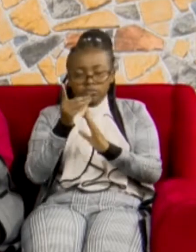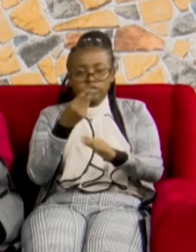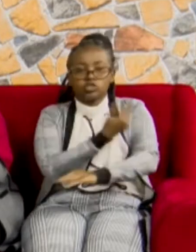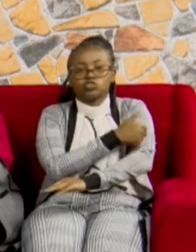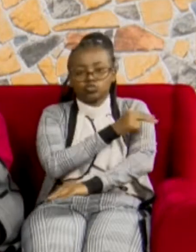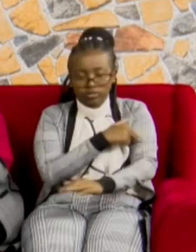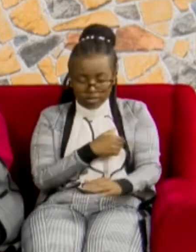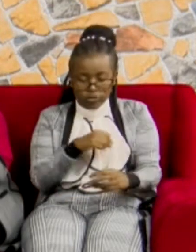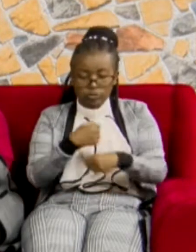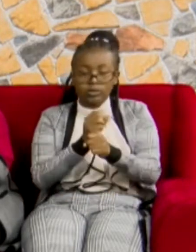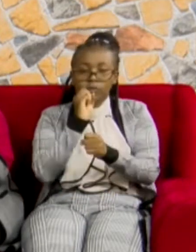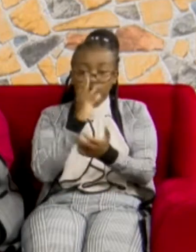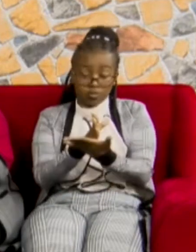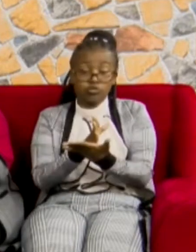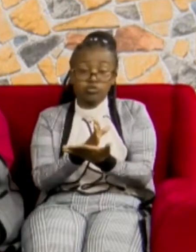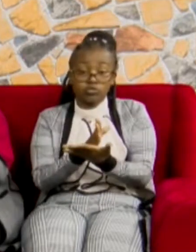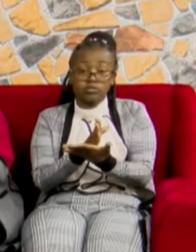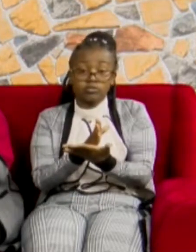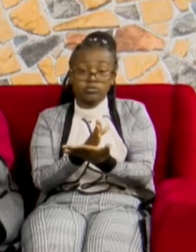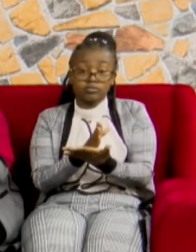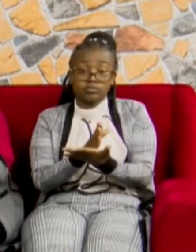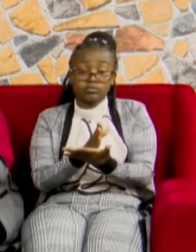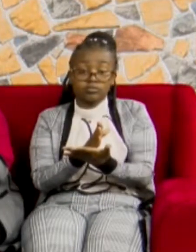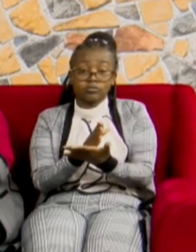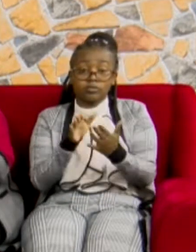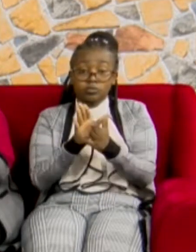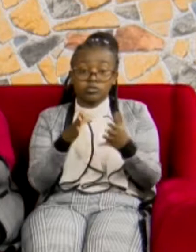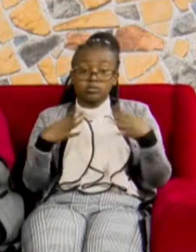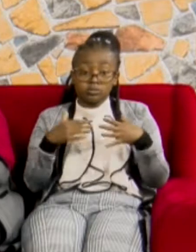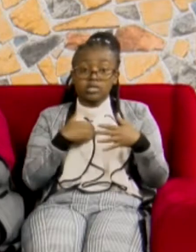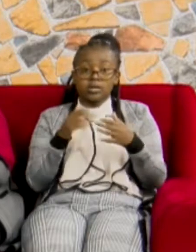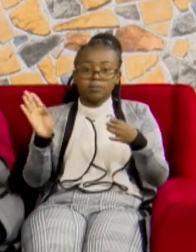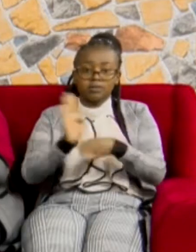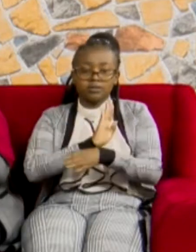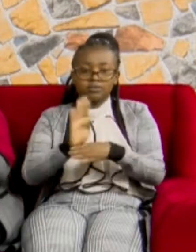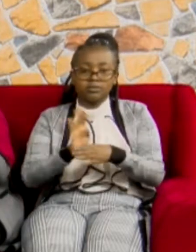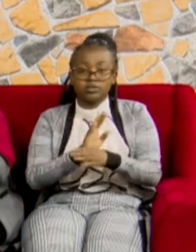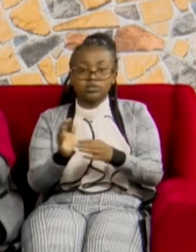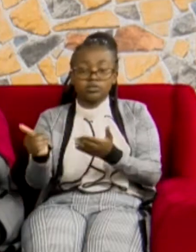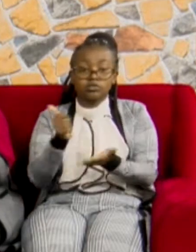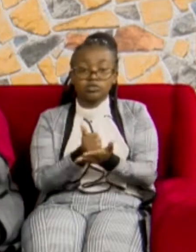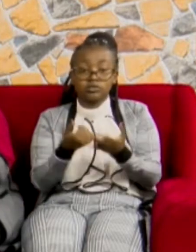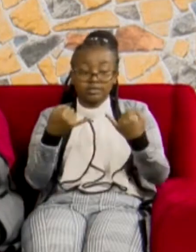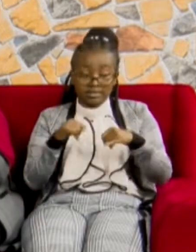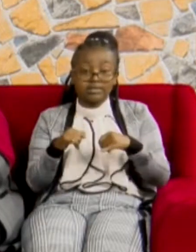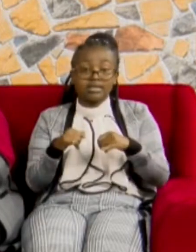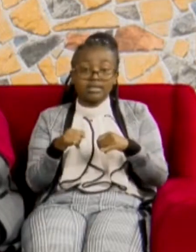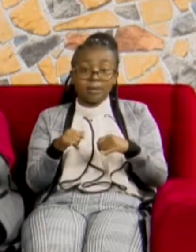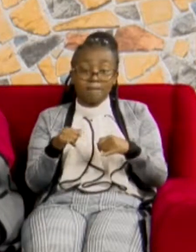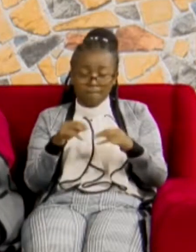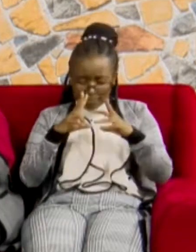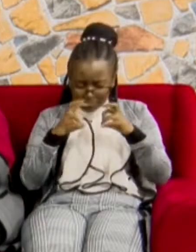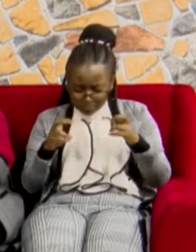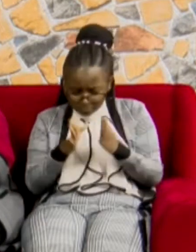get a confirmation. And the important about the screener is, because most people have busy offices, because they were trying, I think the researchers are